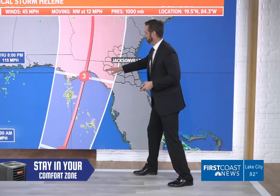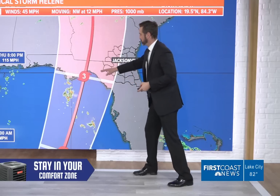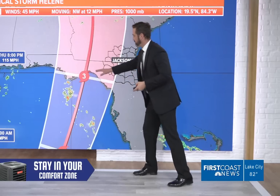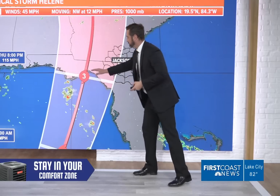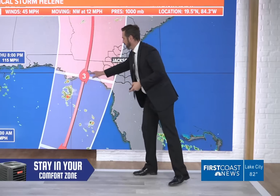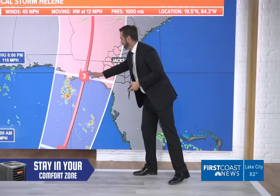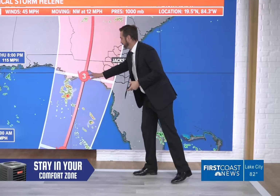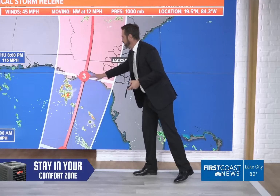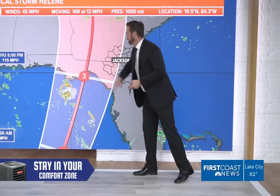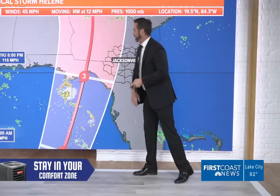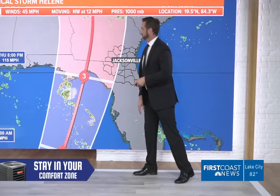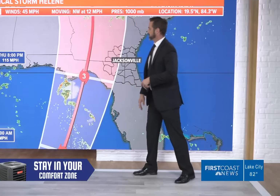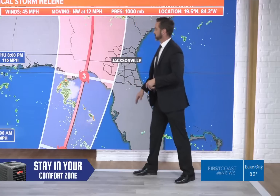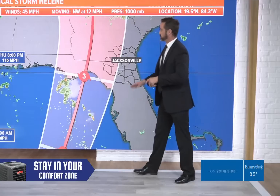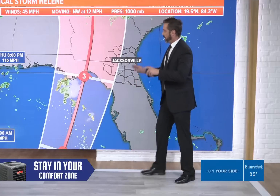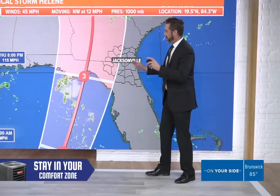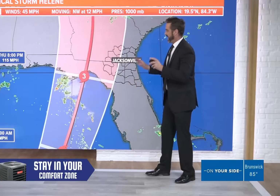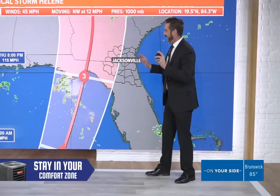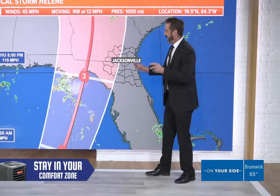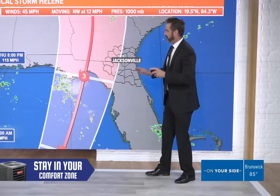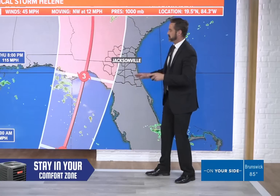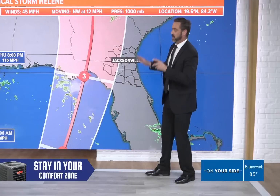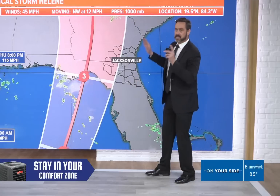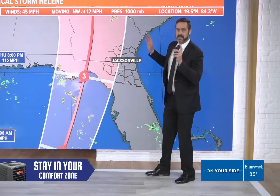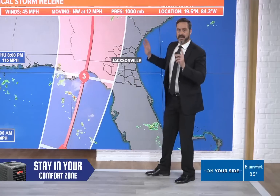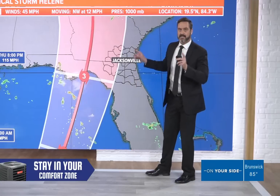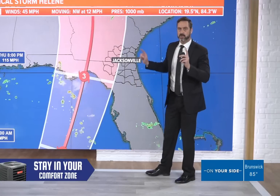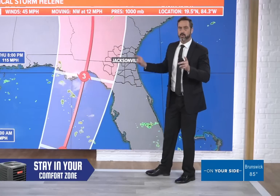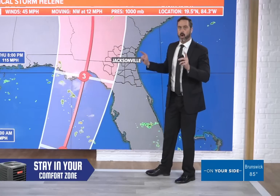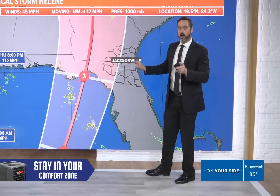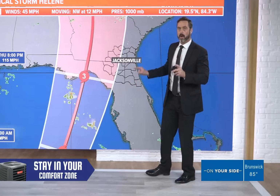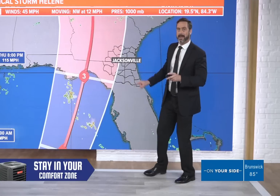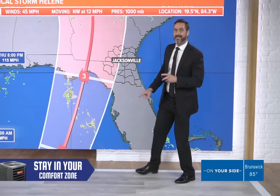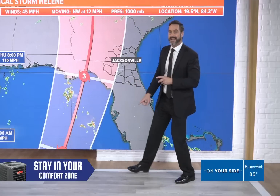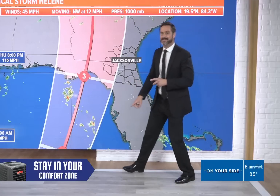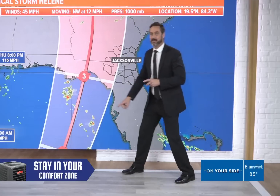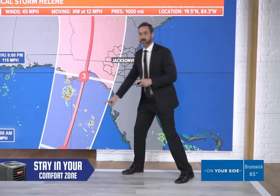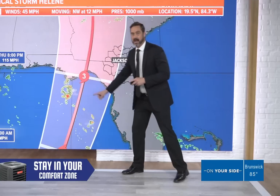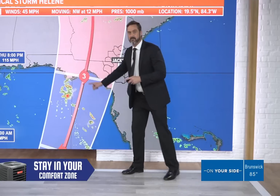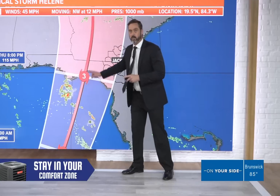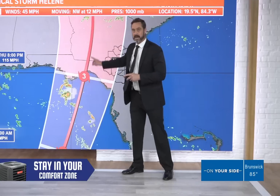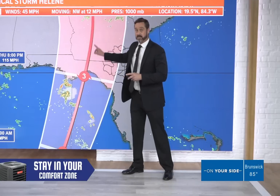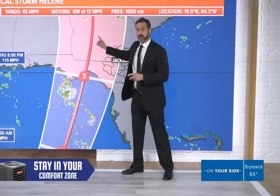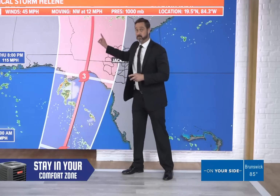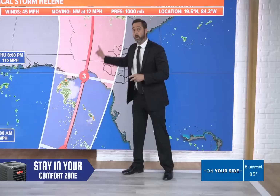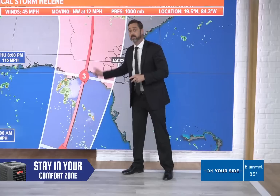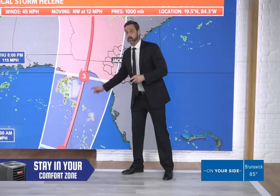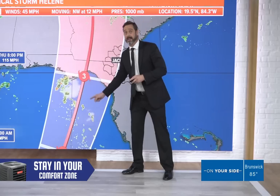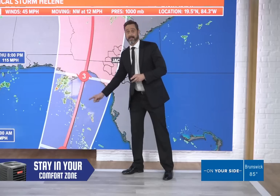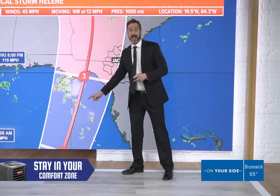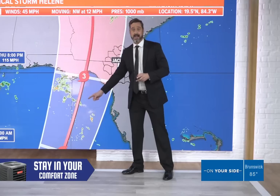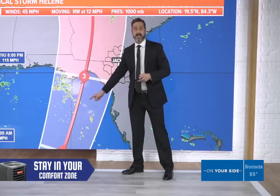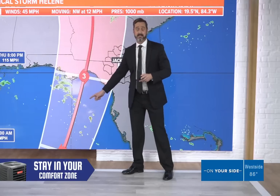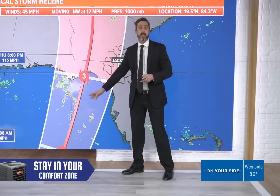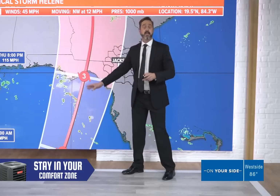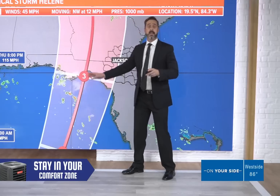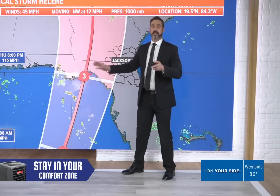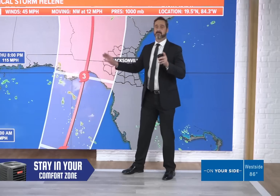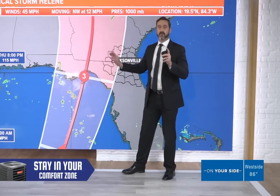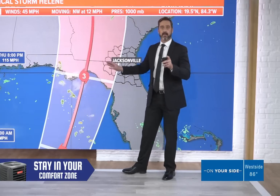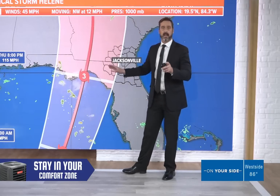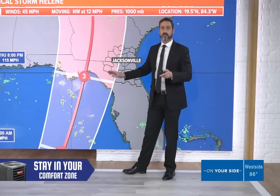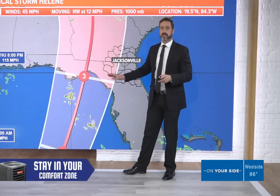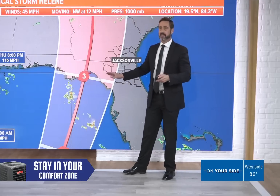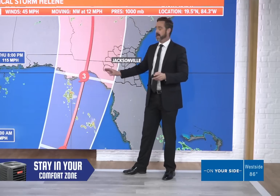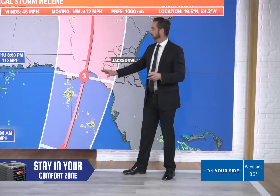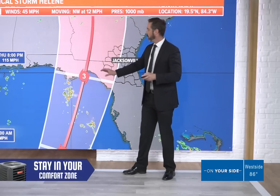bit faster. But this is kind of that center spot, that average. Now, let's not get too caught up in that center line forecast, which is what the red line is. It